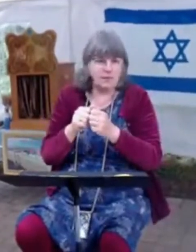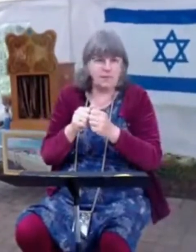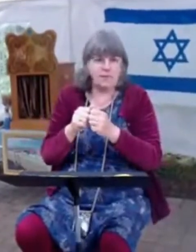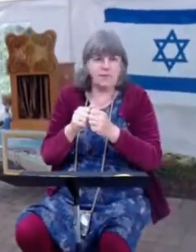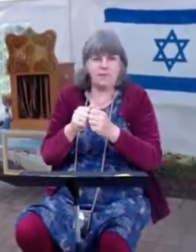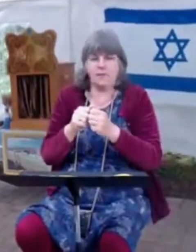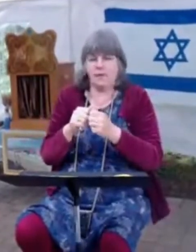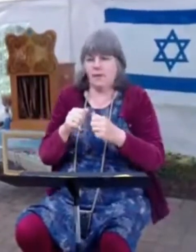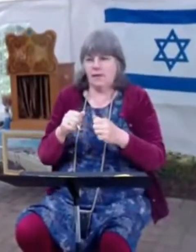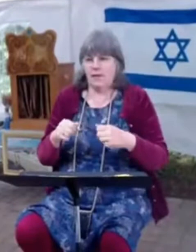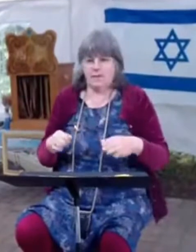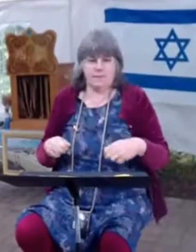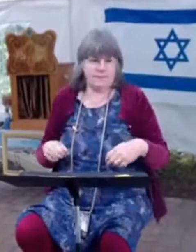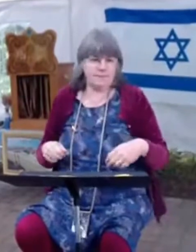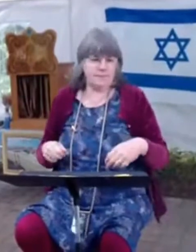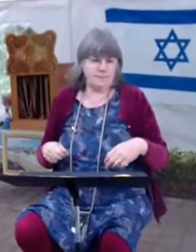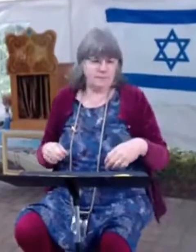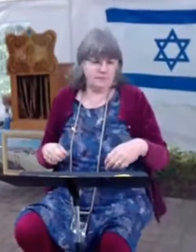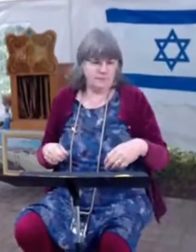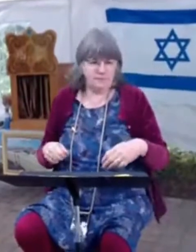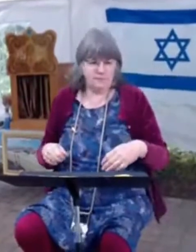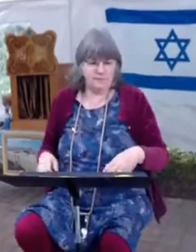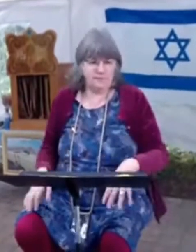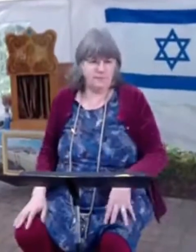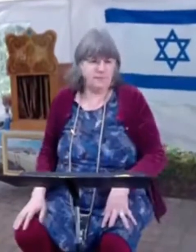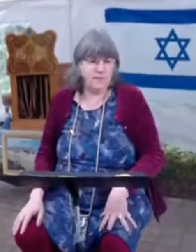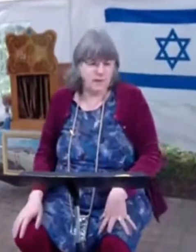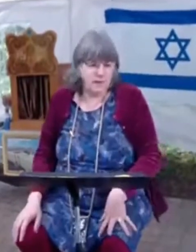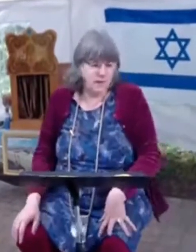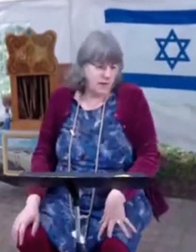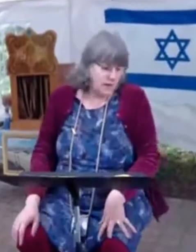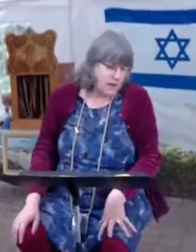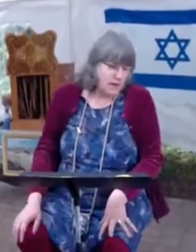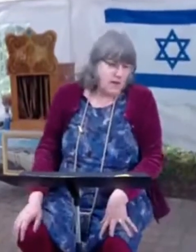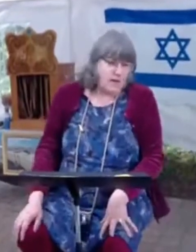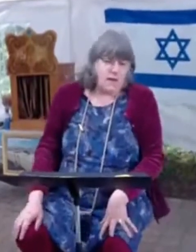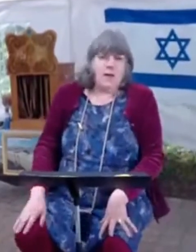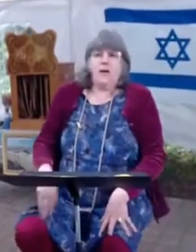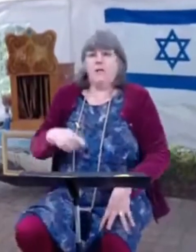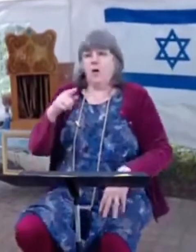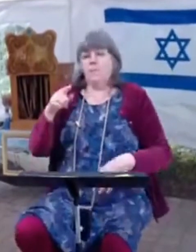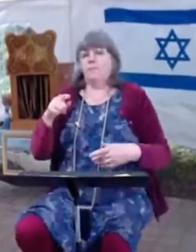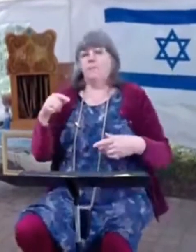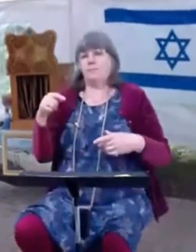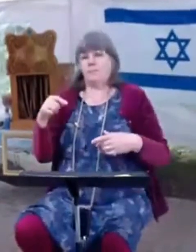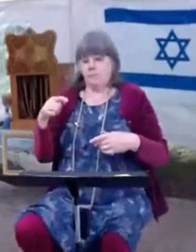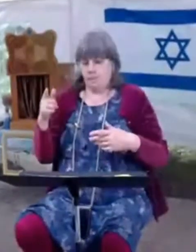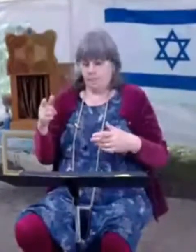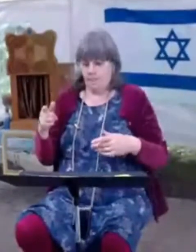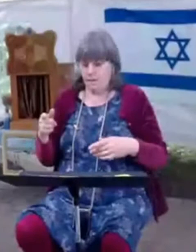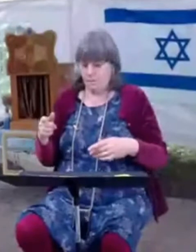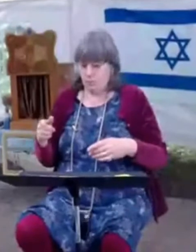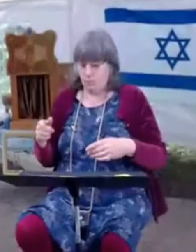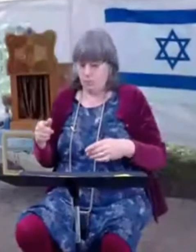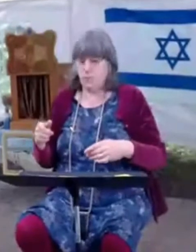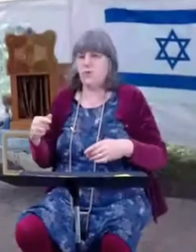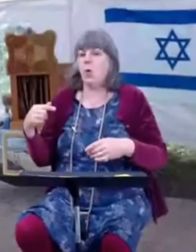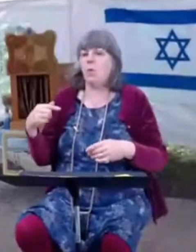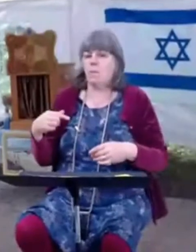enemy is not written anymore, anywhere. We're supposed to hate evil, but not our enemy.